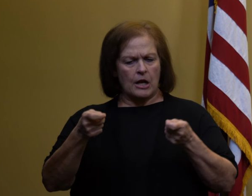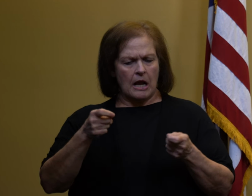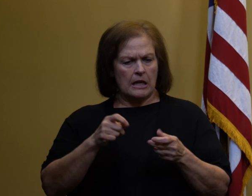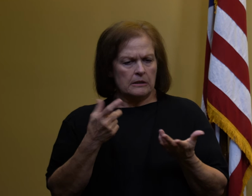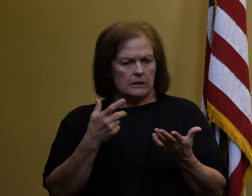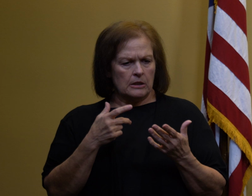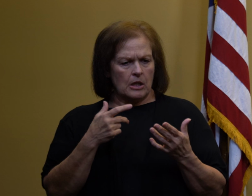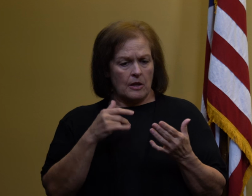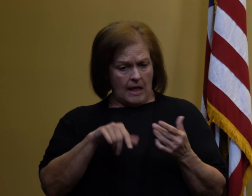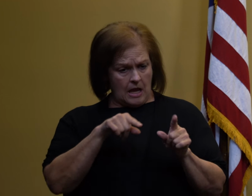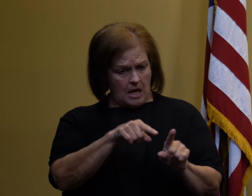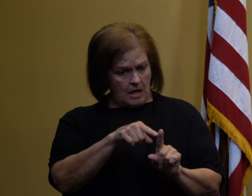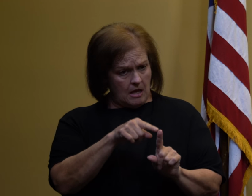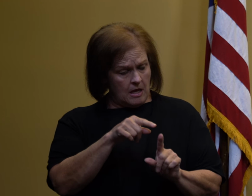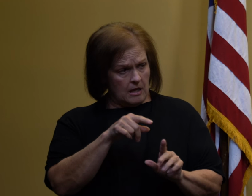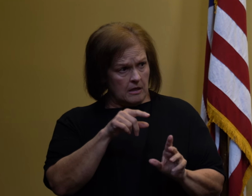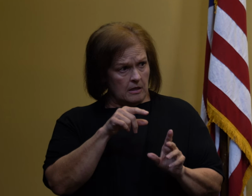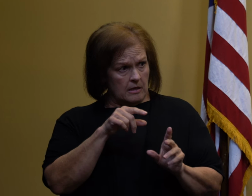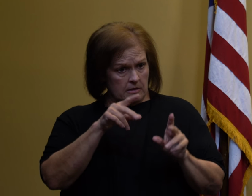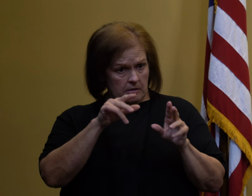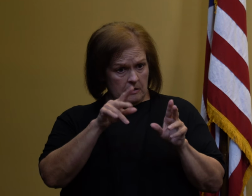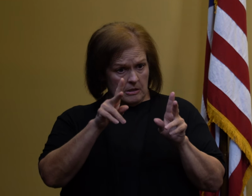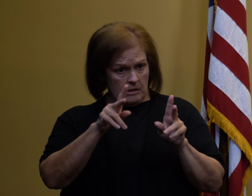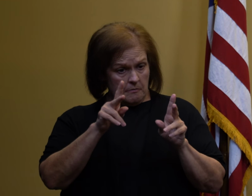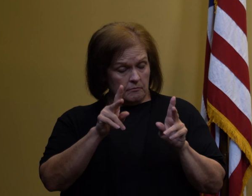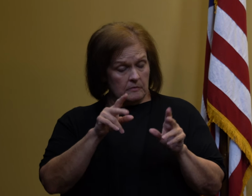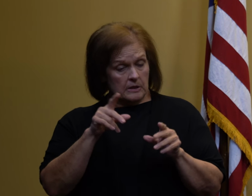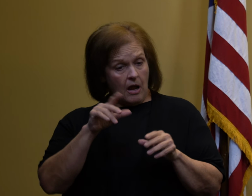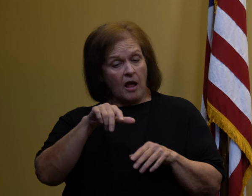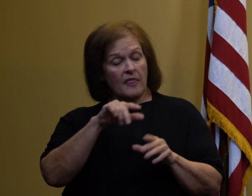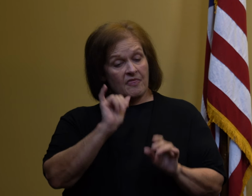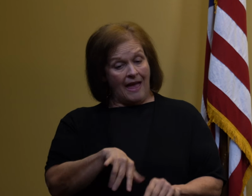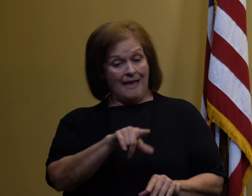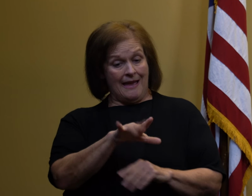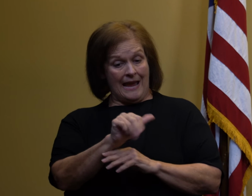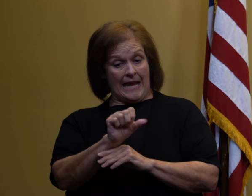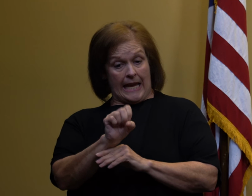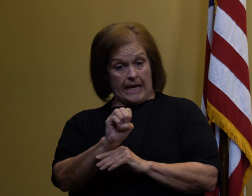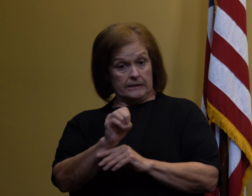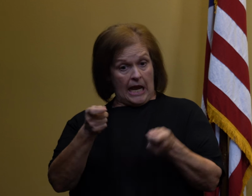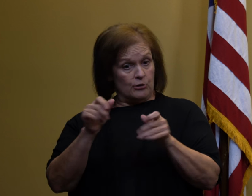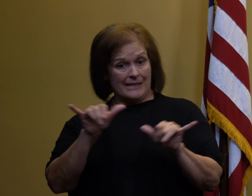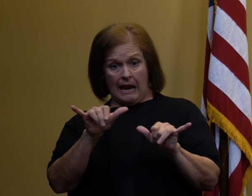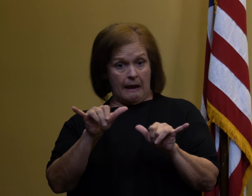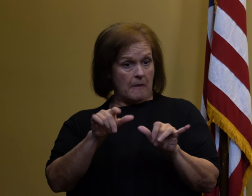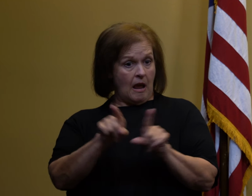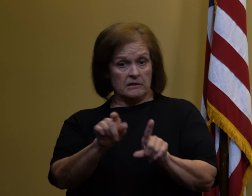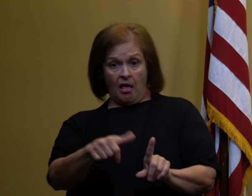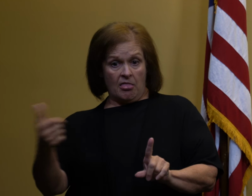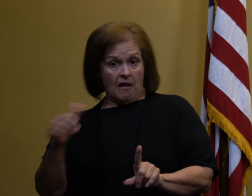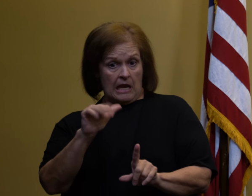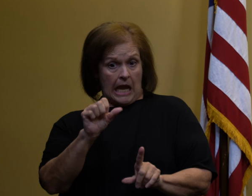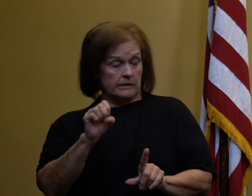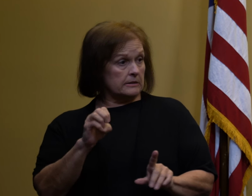being looked at, was this case the same handled as other cases in the past when it comes to payroll irregularities? So what I will say